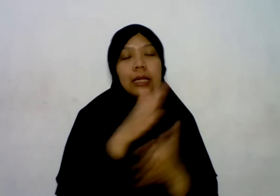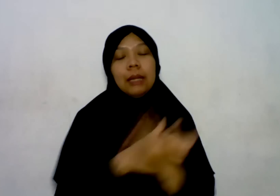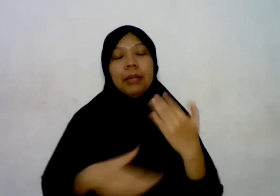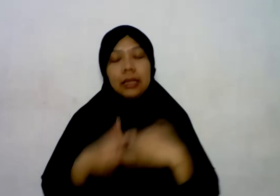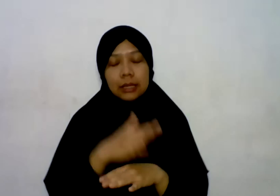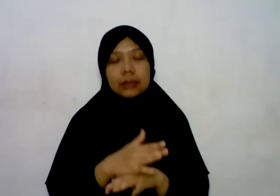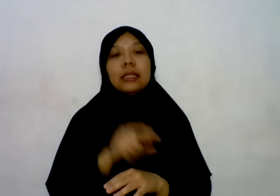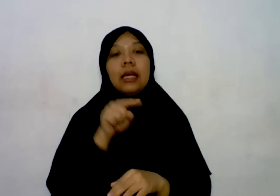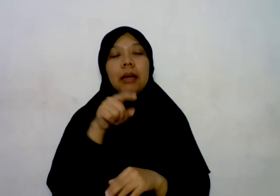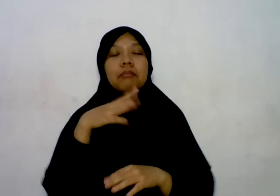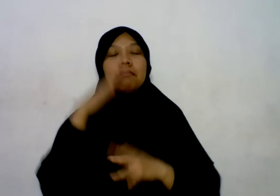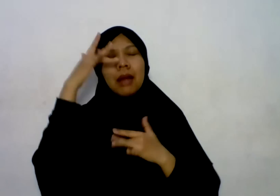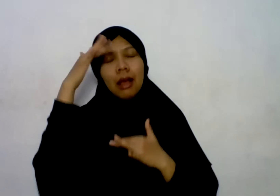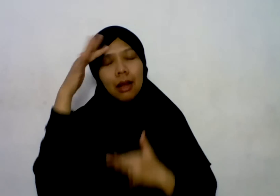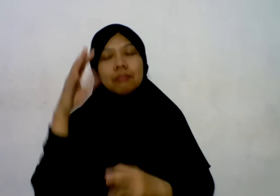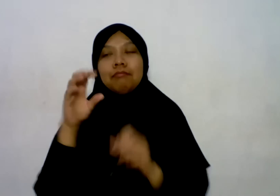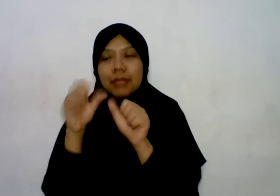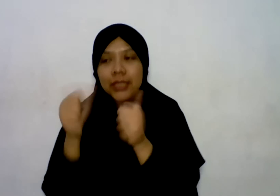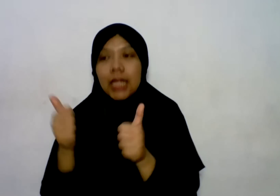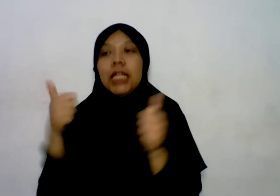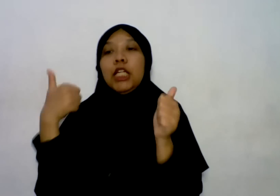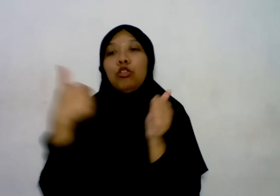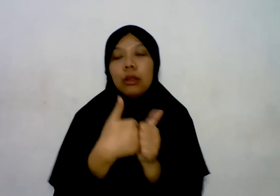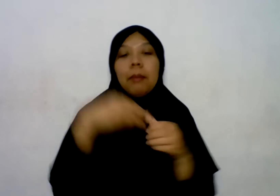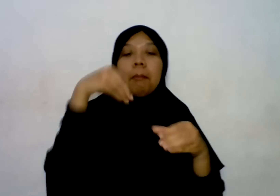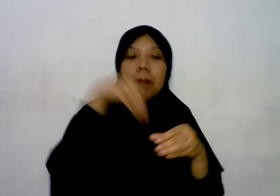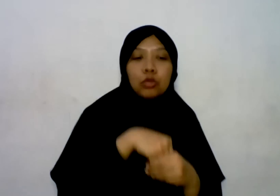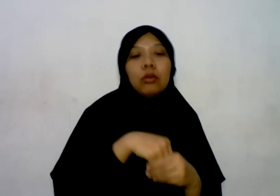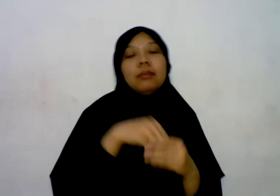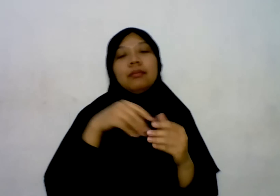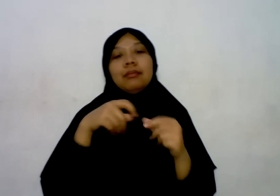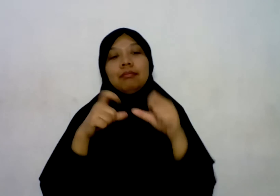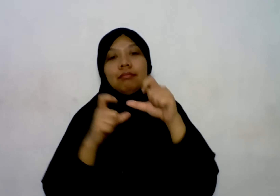hope we can join with us to be our students. So